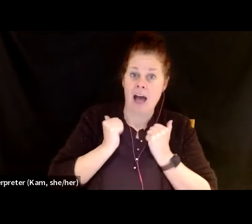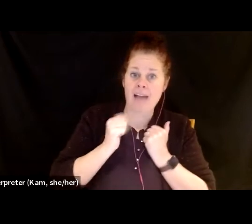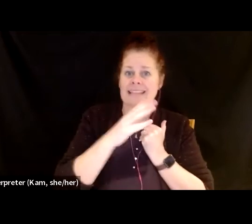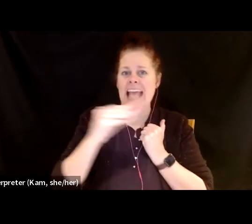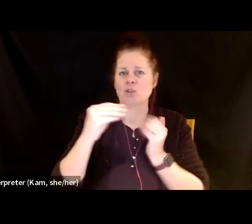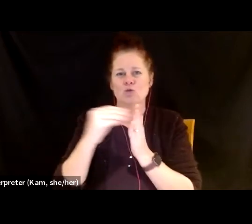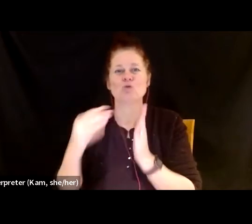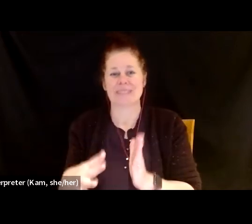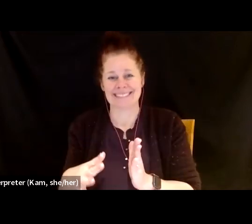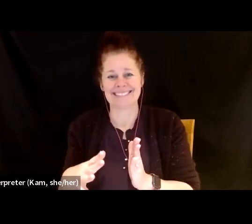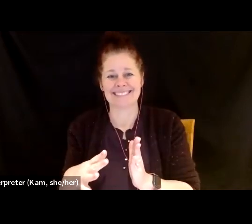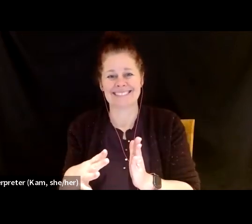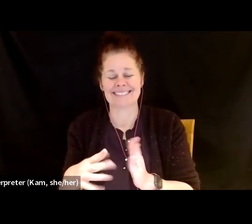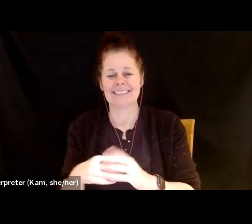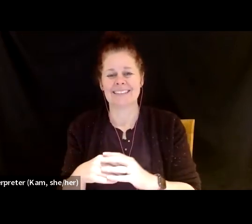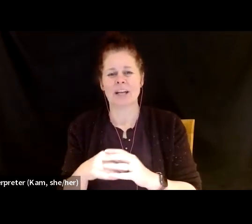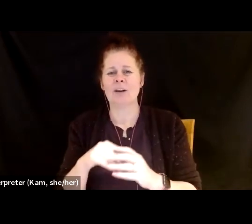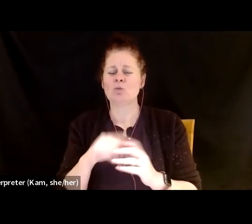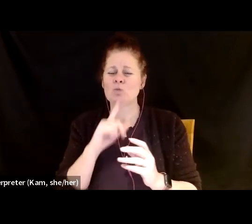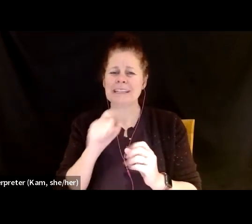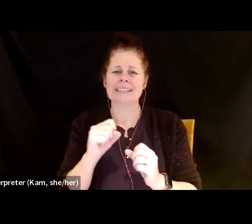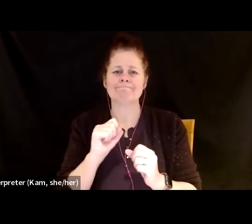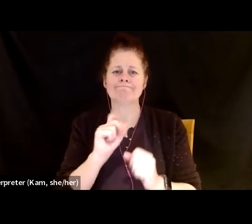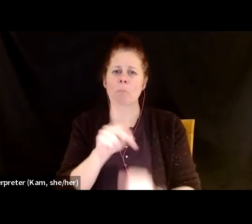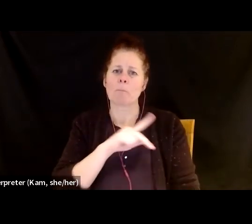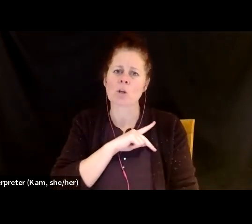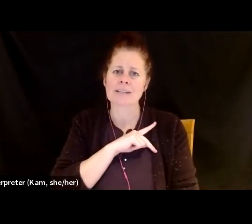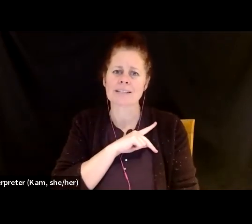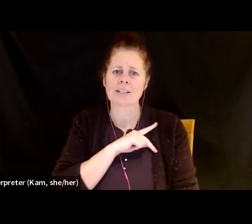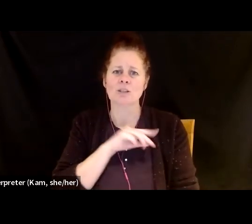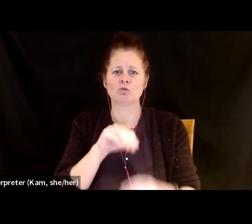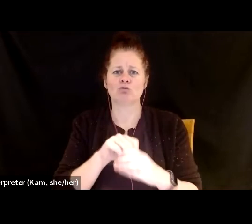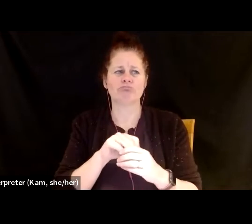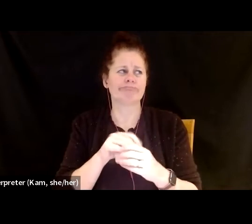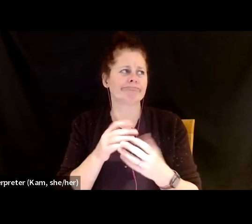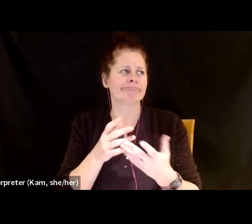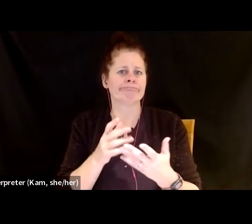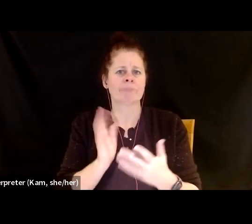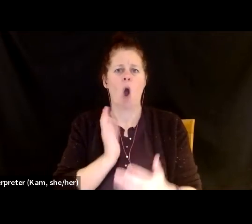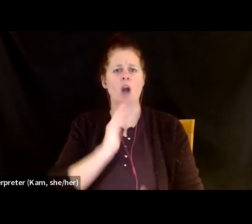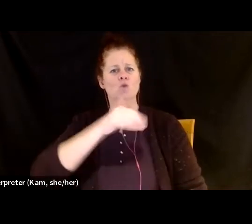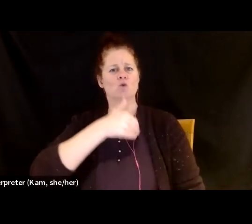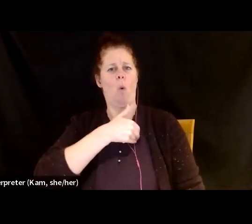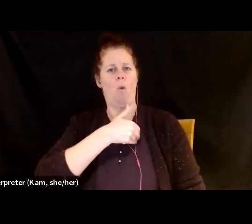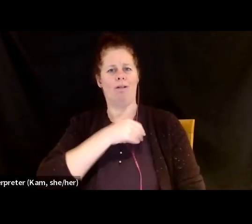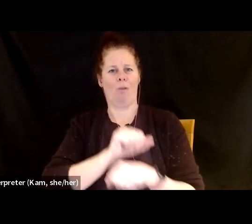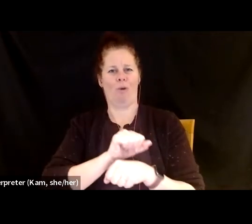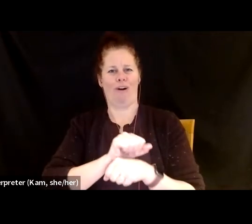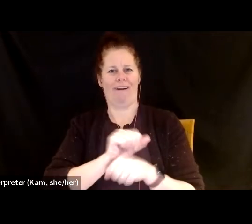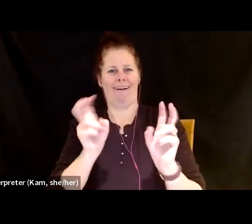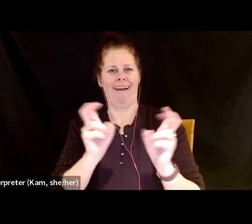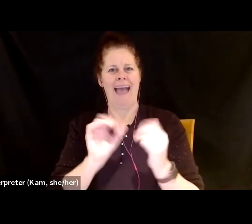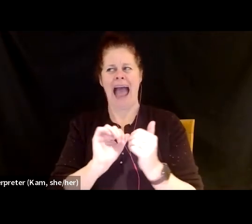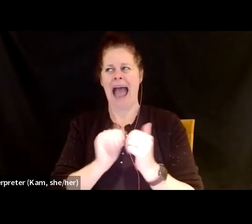to the work of our souls, like, you know, how we feel better about our days and how we feel